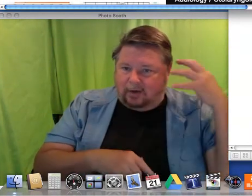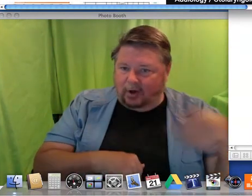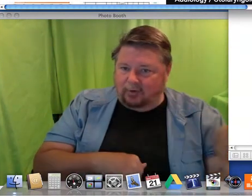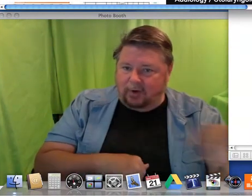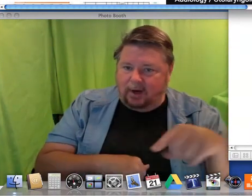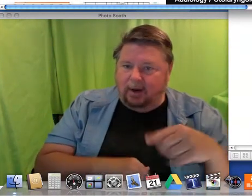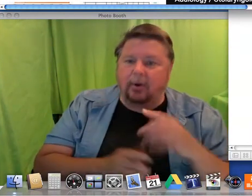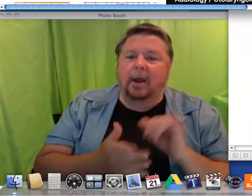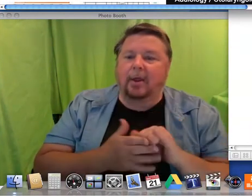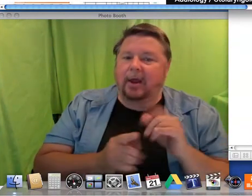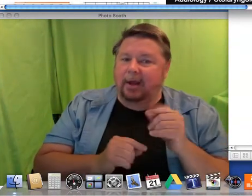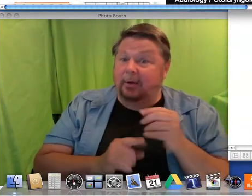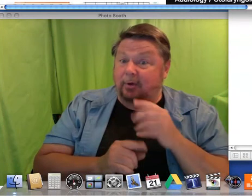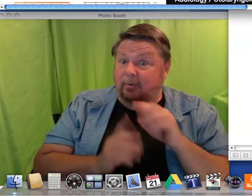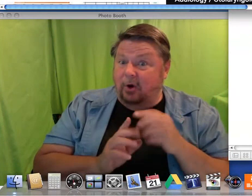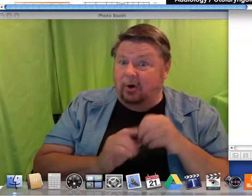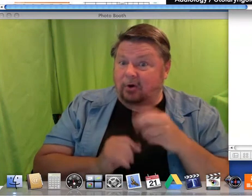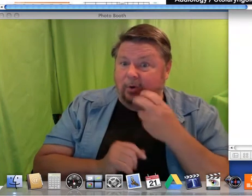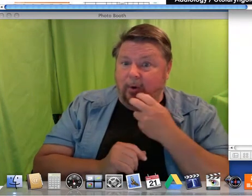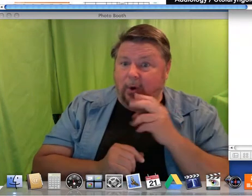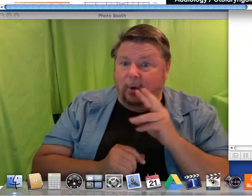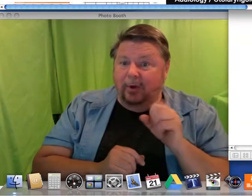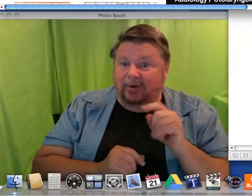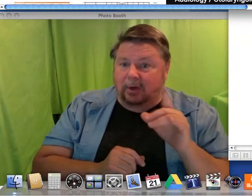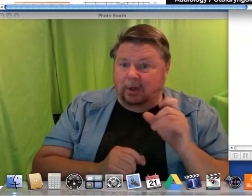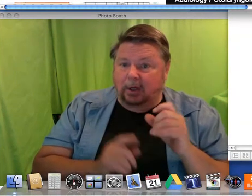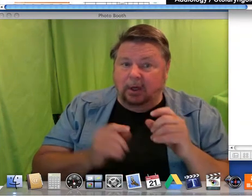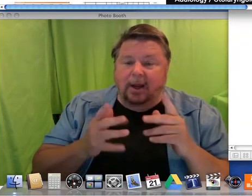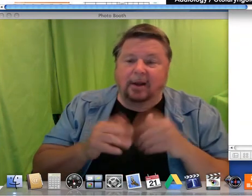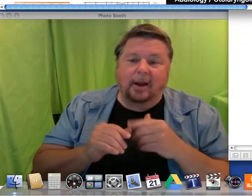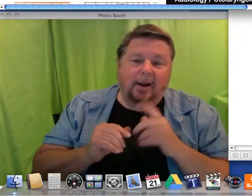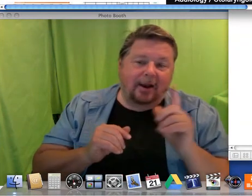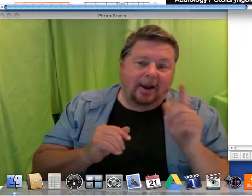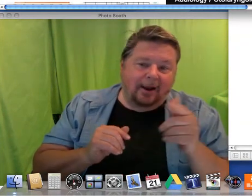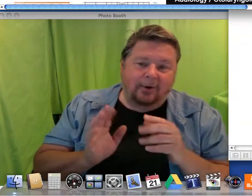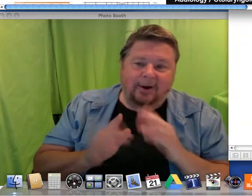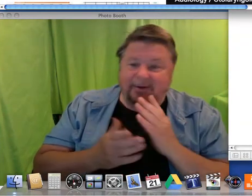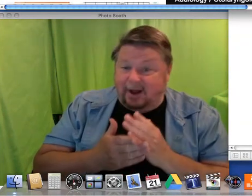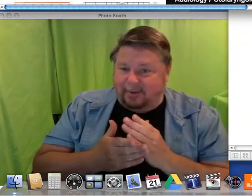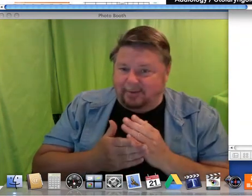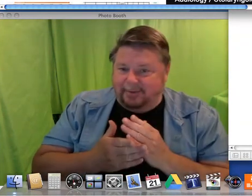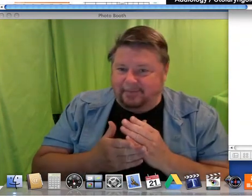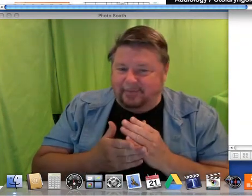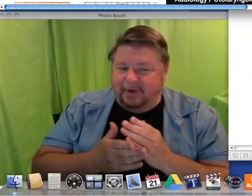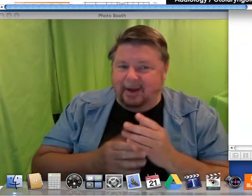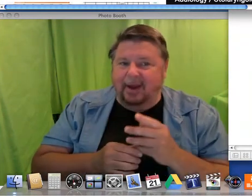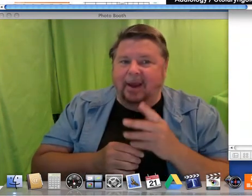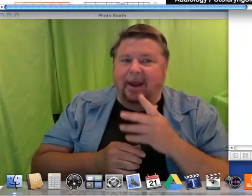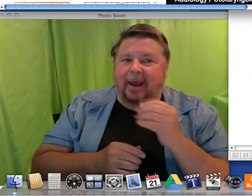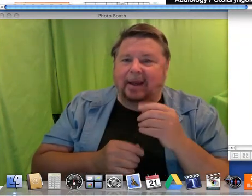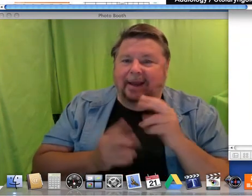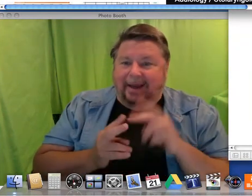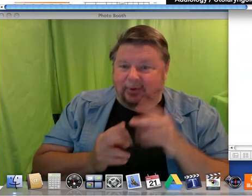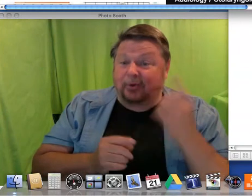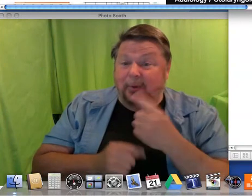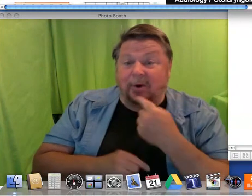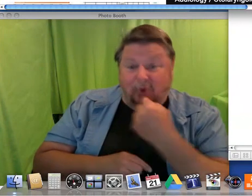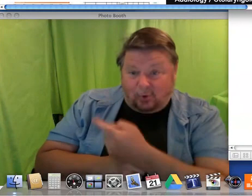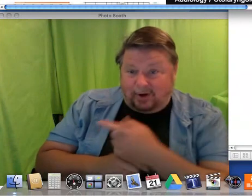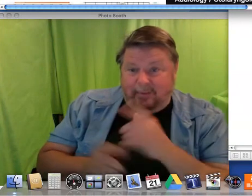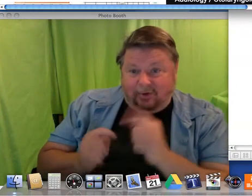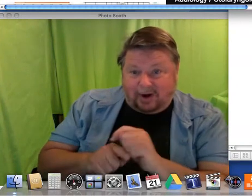broadcasts on the radio that he was starting to whistle, and then later he stopped. And either